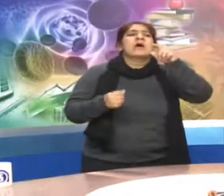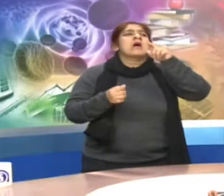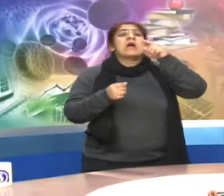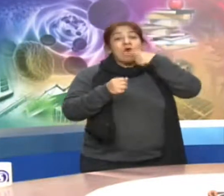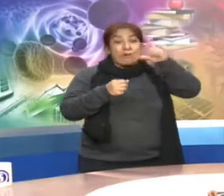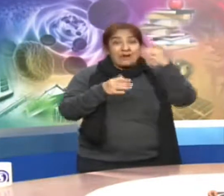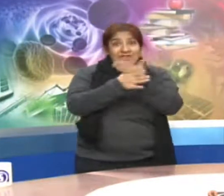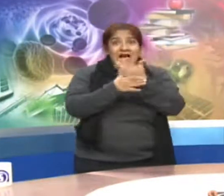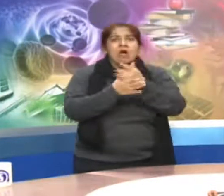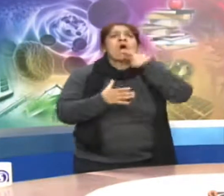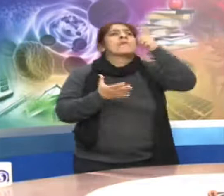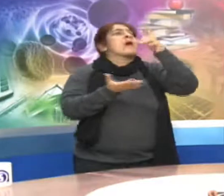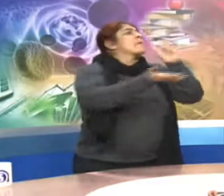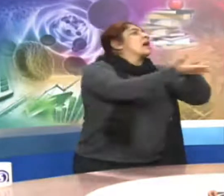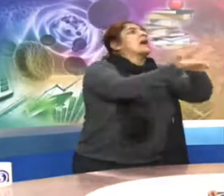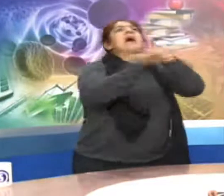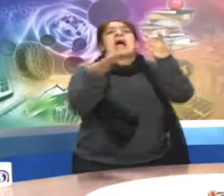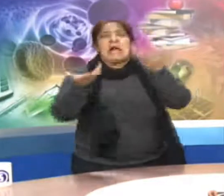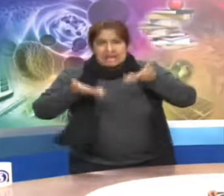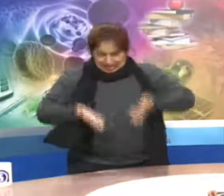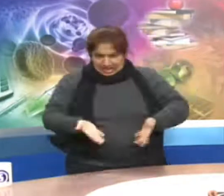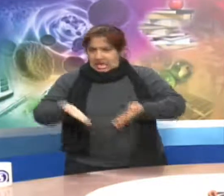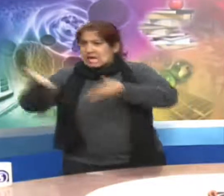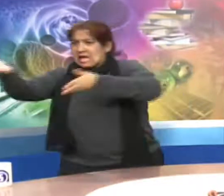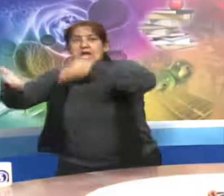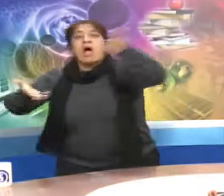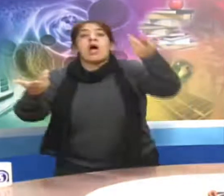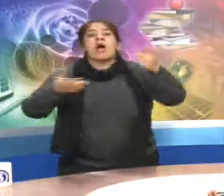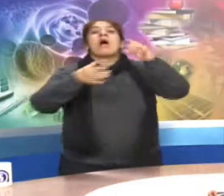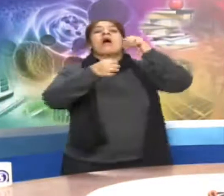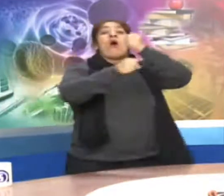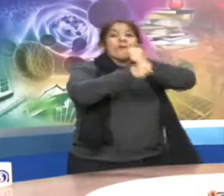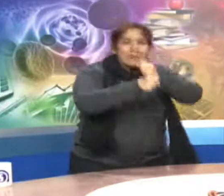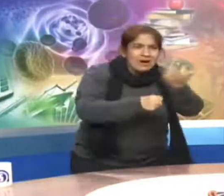Where is the file? Where do we file the complaint?